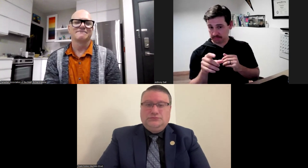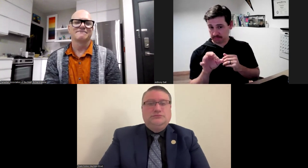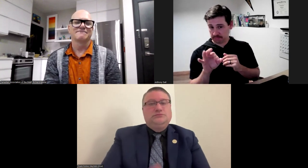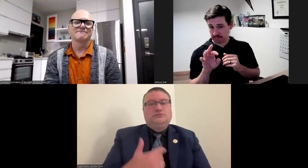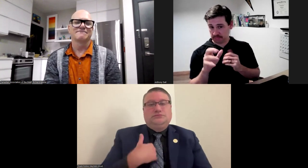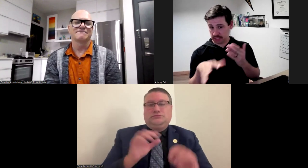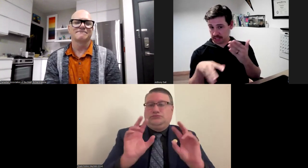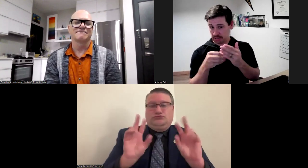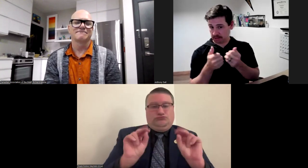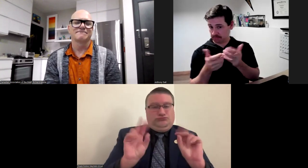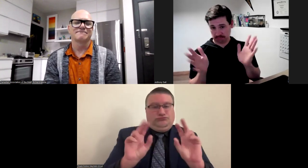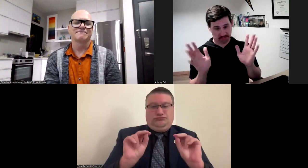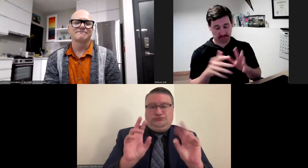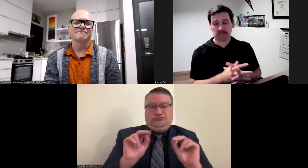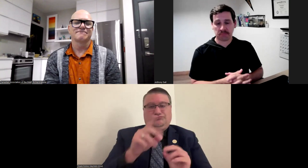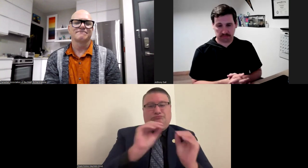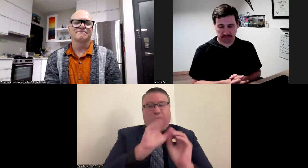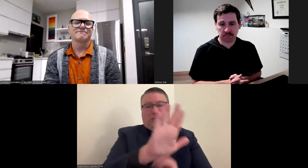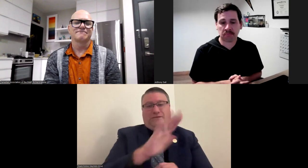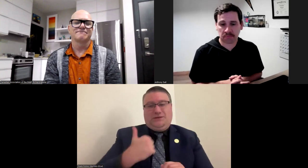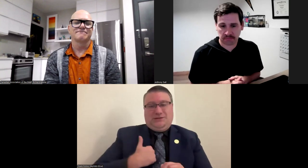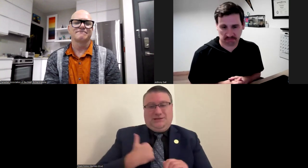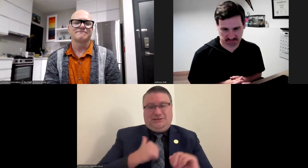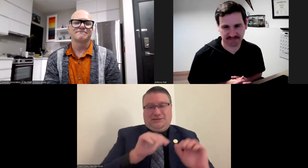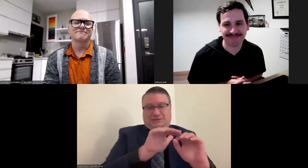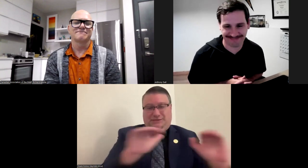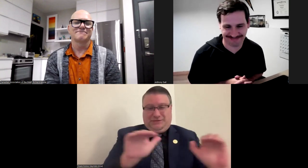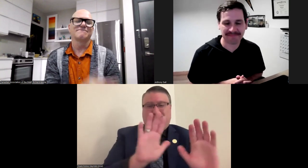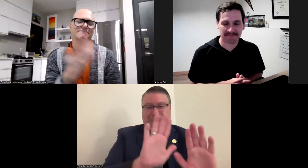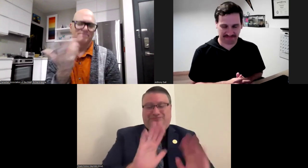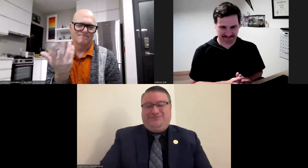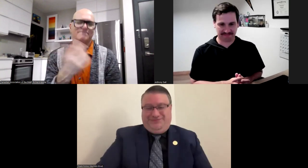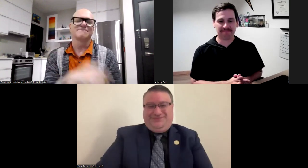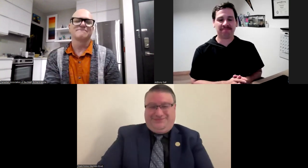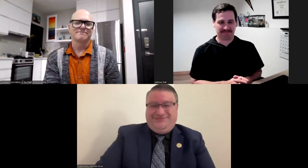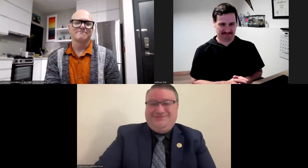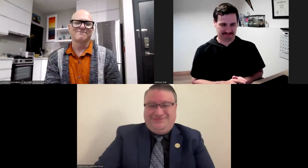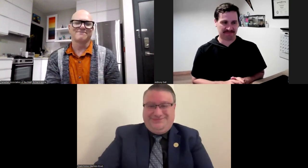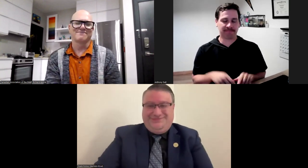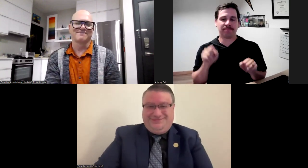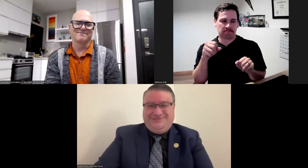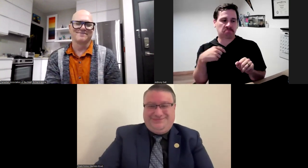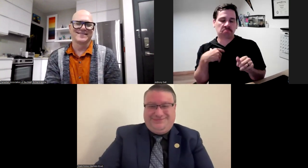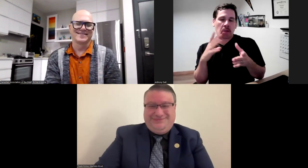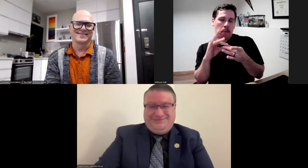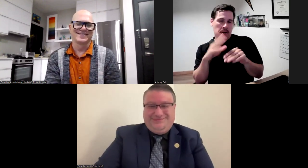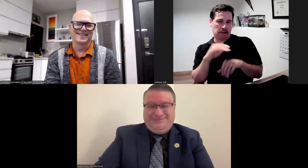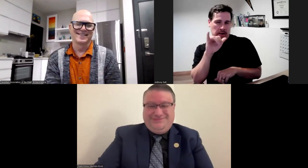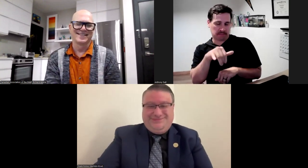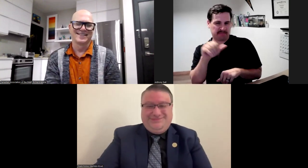Frank, did you want to add anything? No. I think that, we had the response from CAD at the